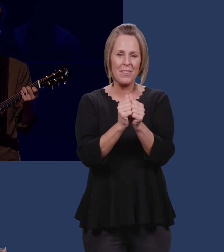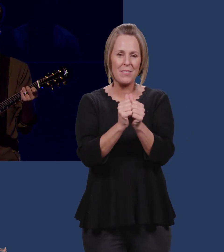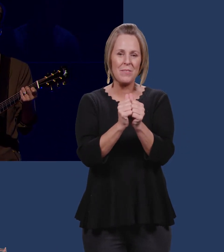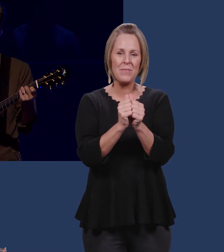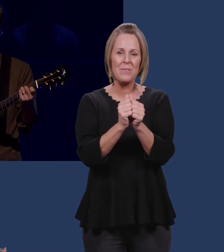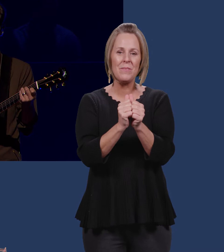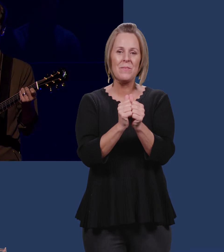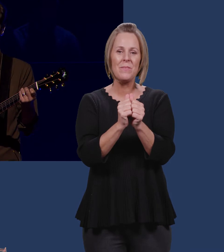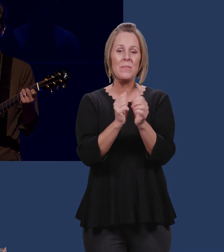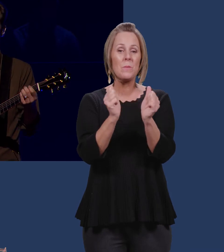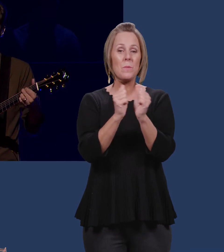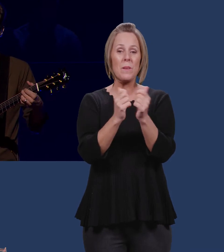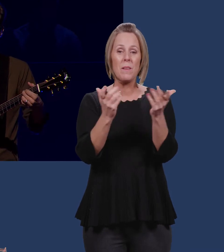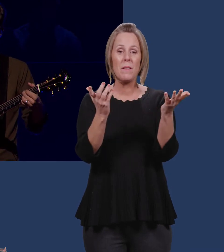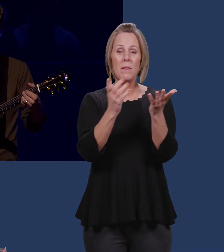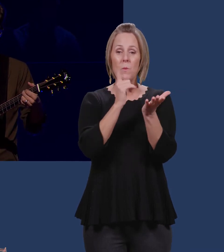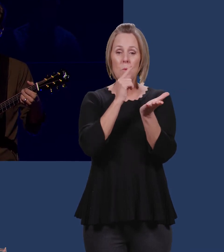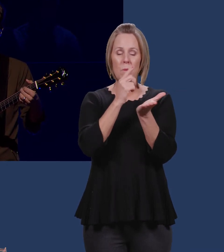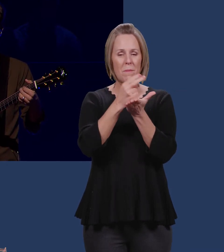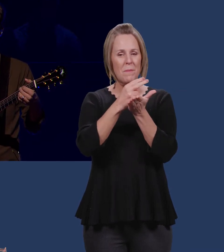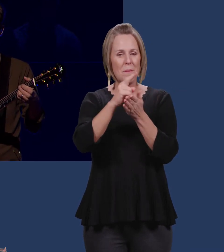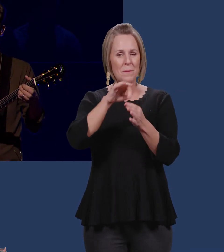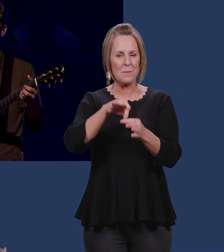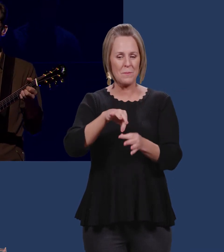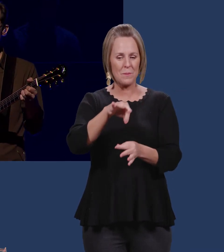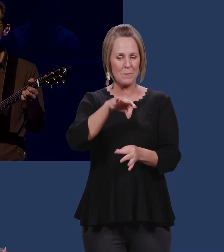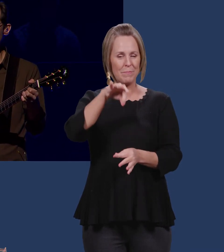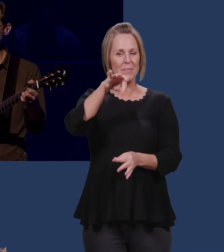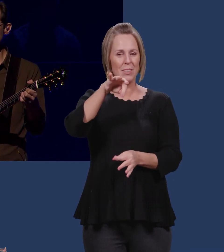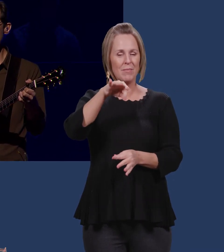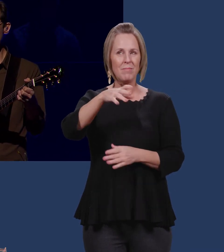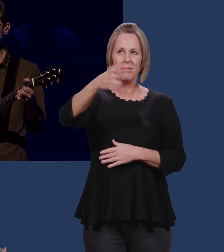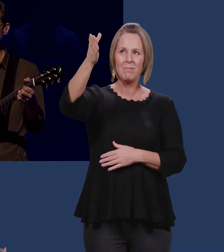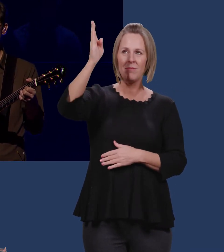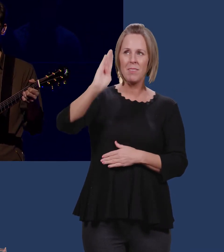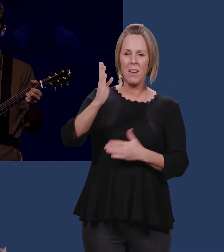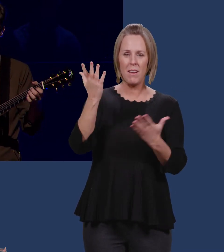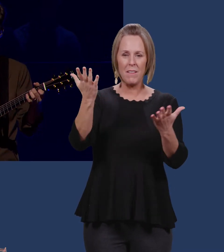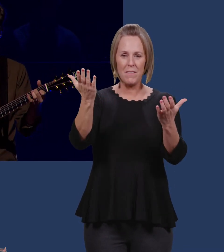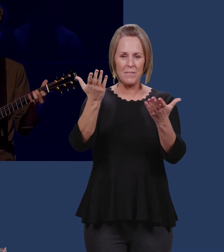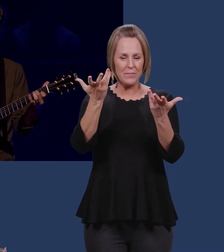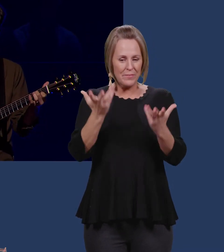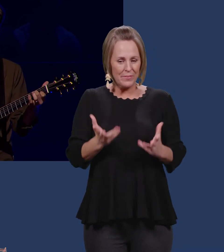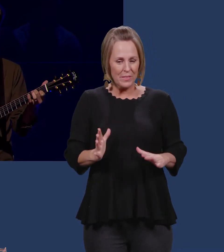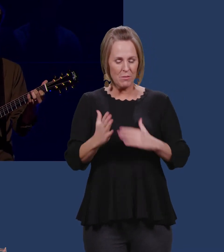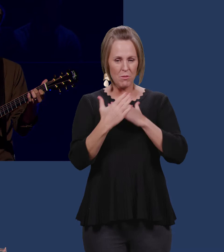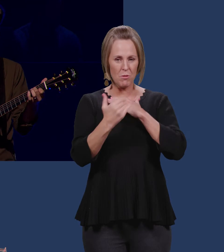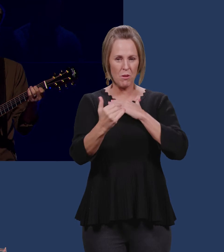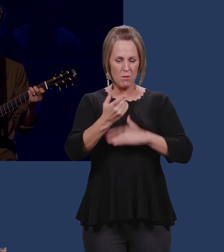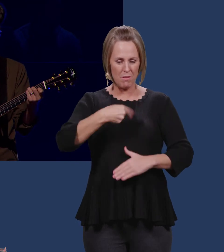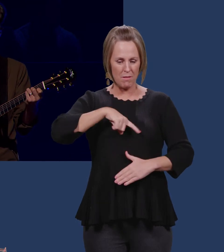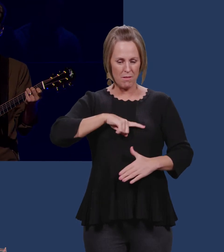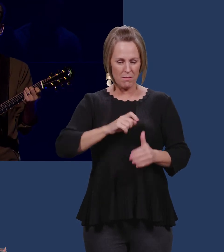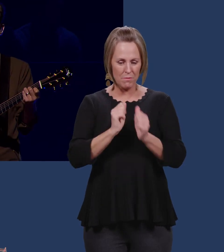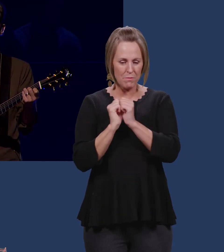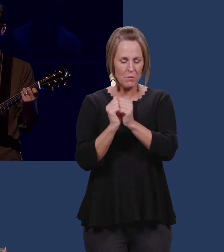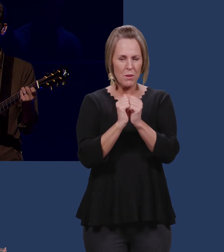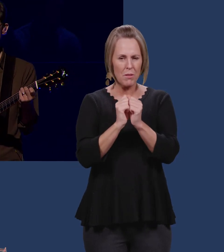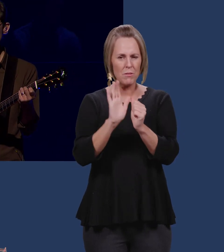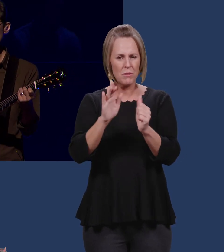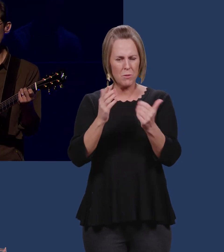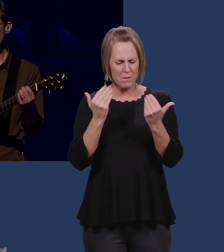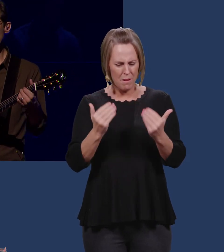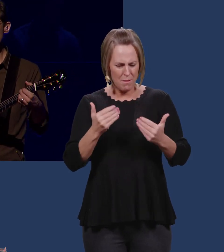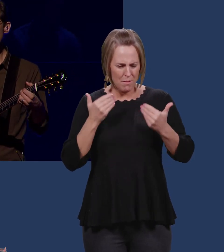Spirit. The living God has brought us together today. So pour out your heart and